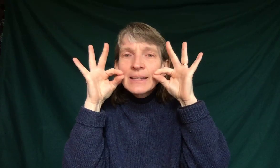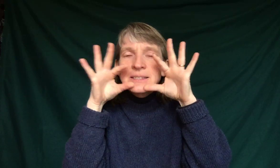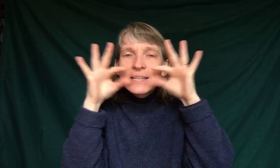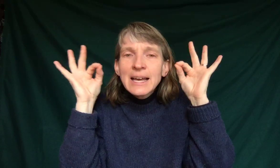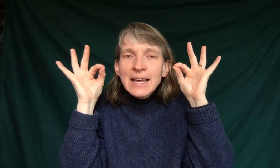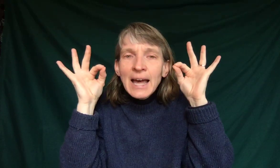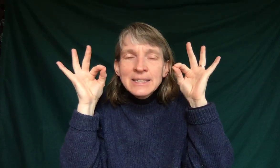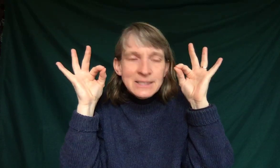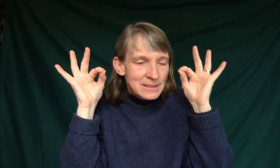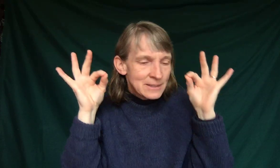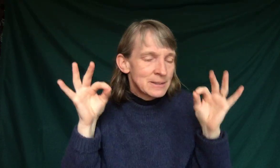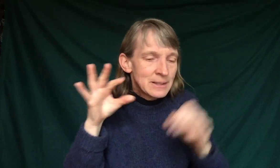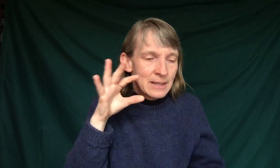this. Cat.